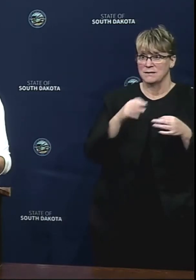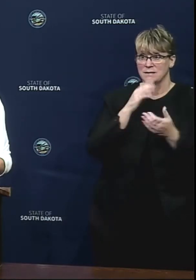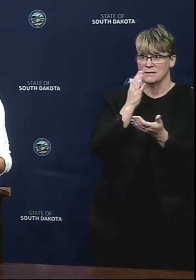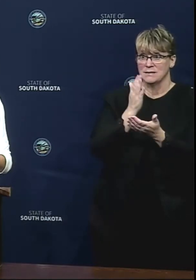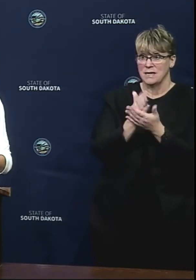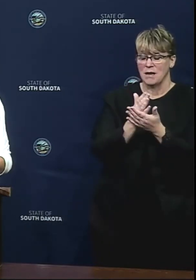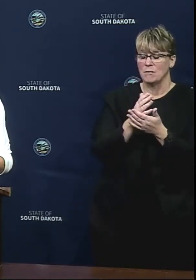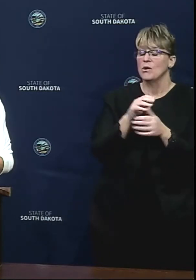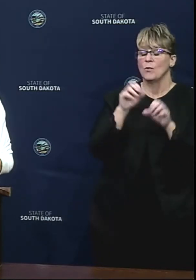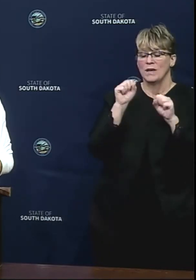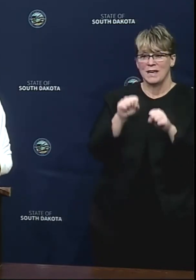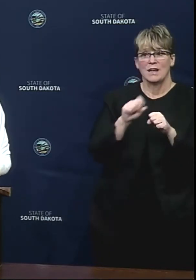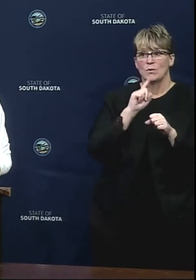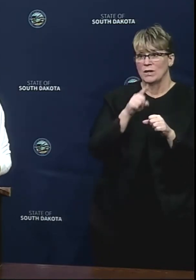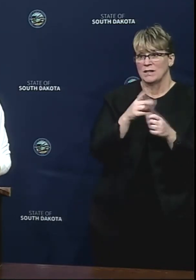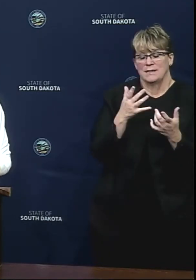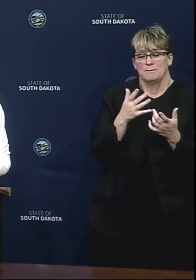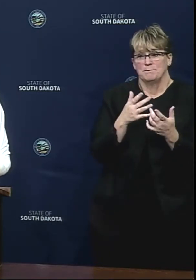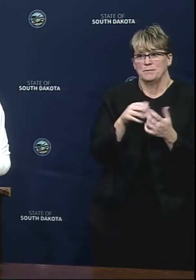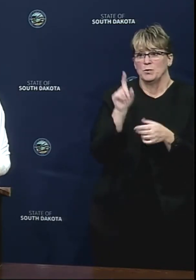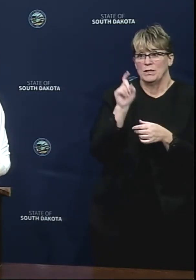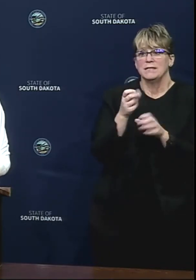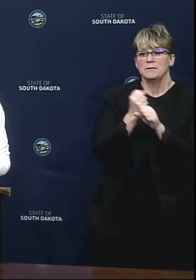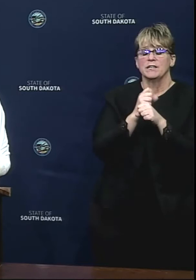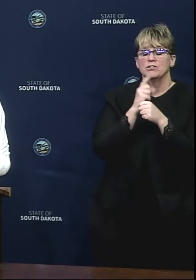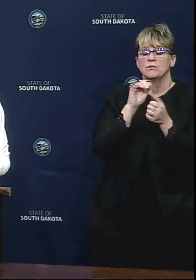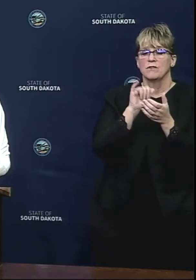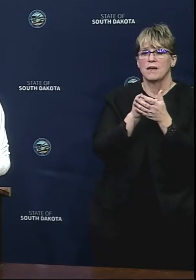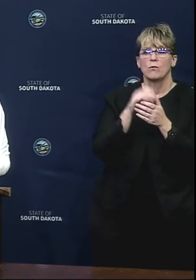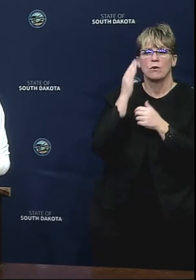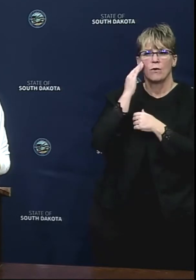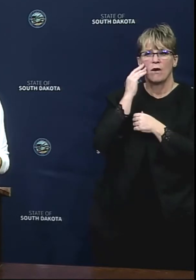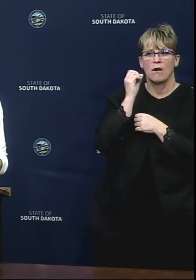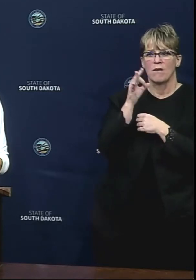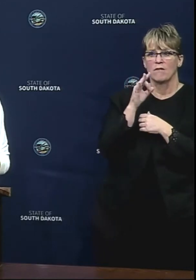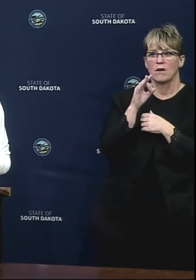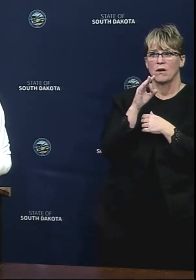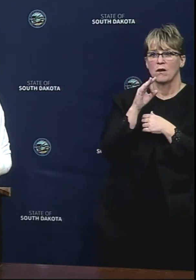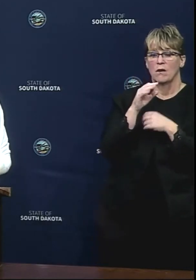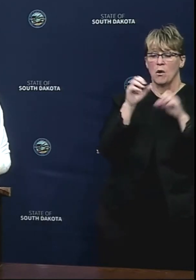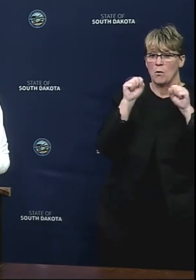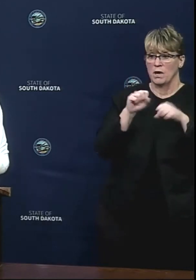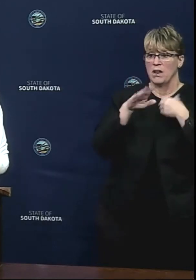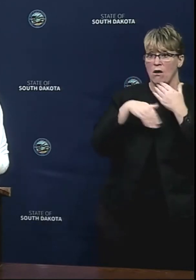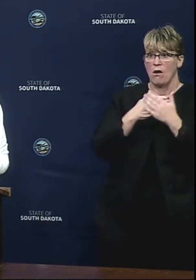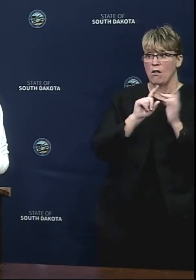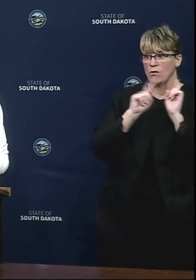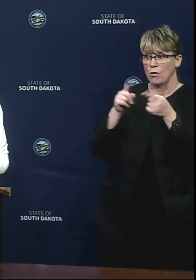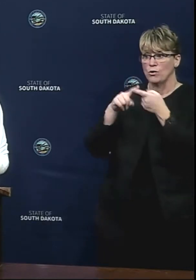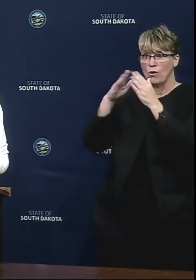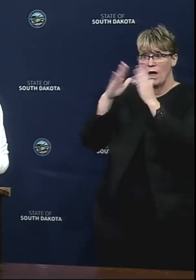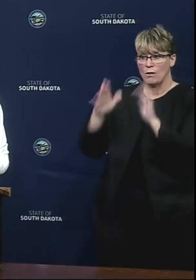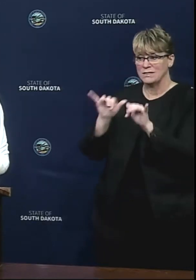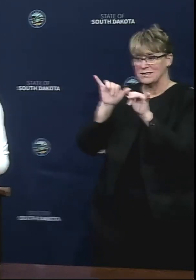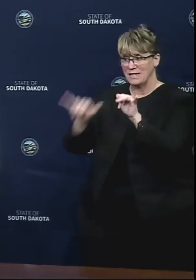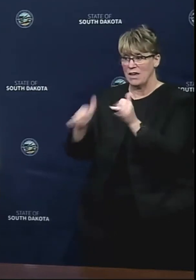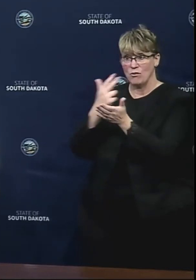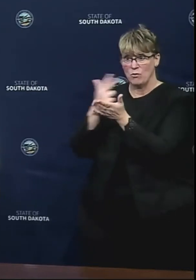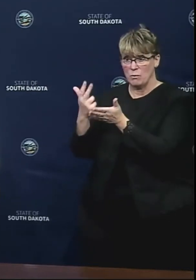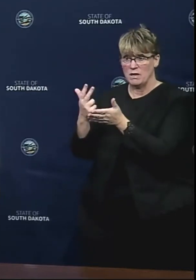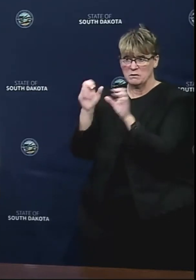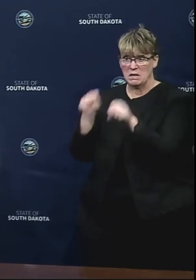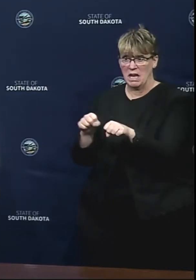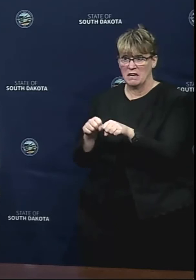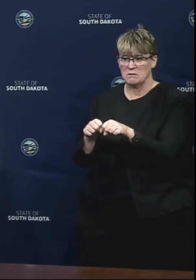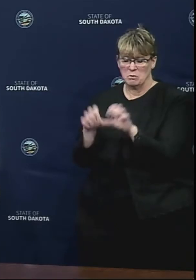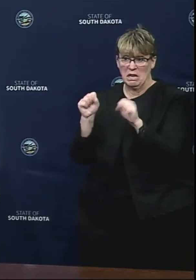And that's really what we need to make sure we're aware of. We could all go in our houses and not come out in 3 weeks.